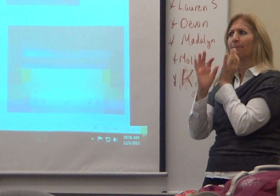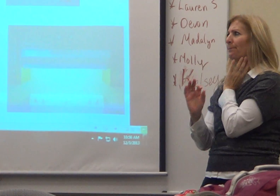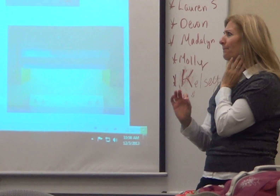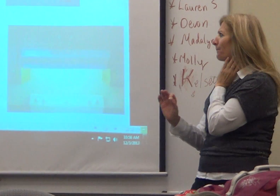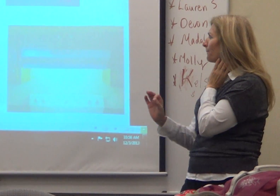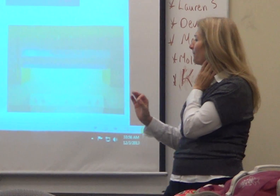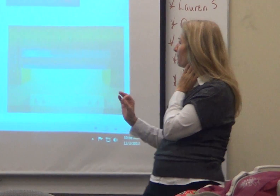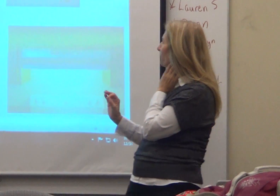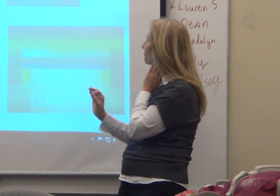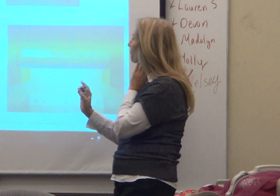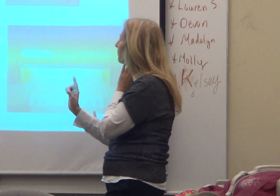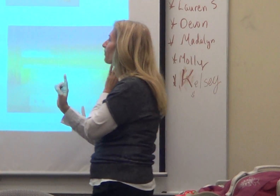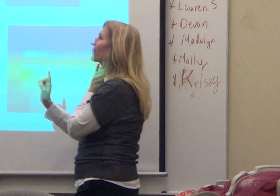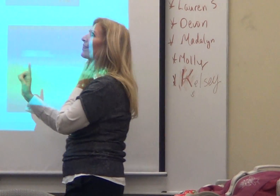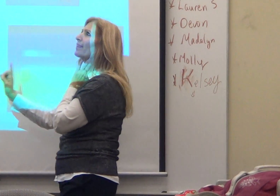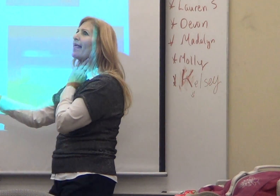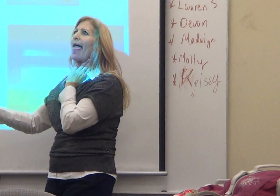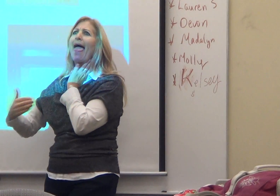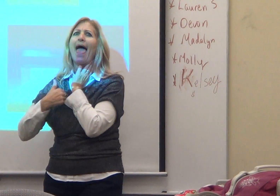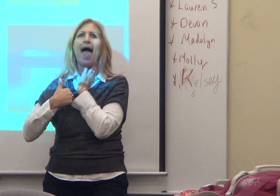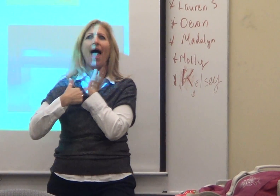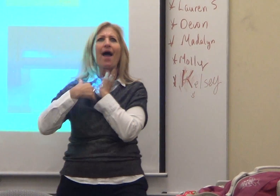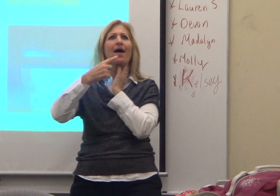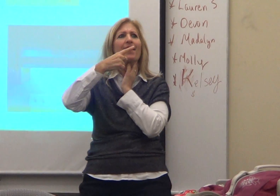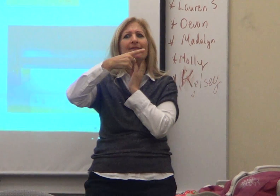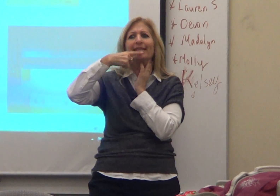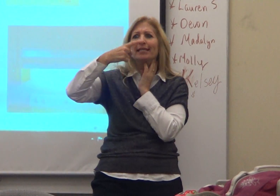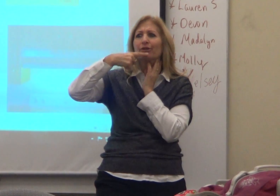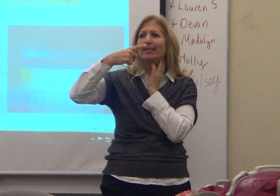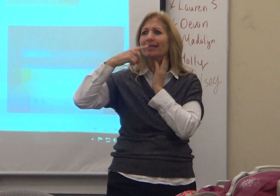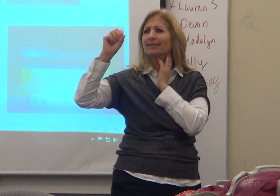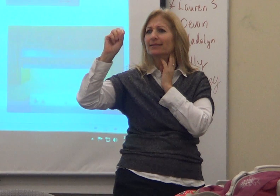placed and installed.